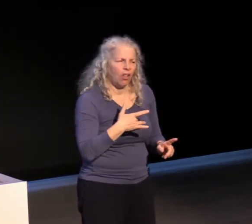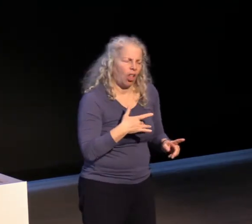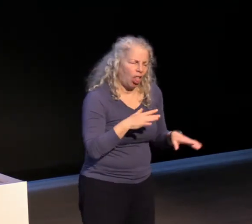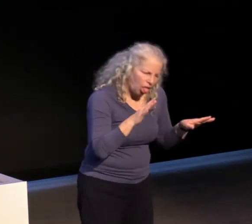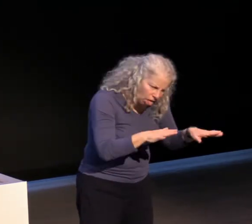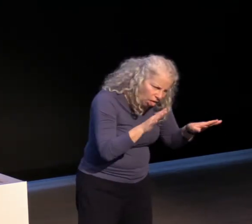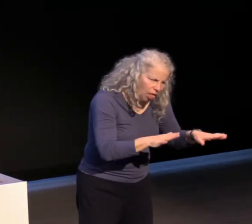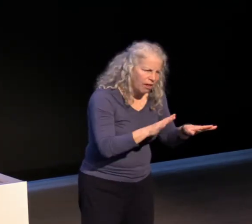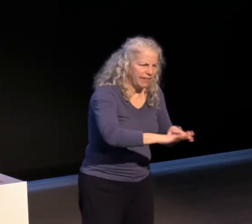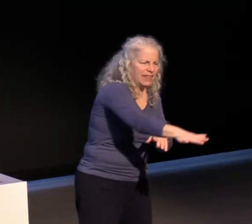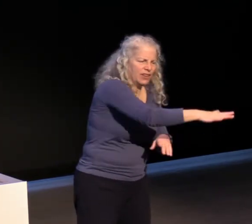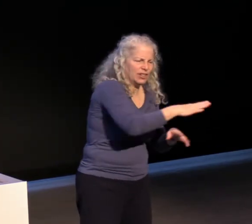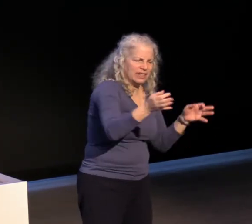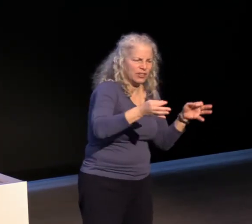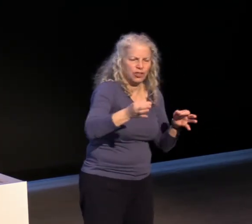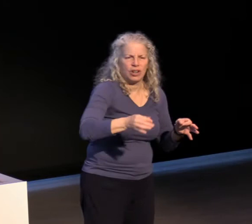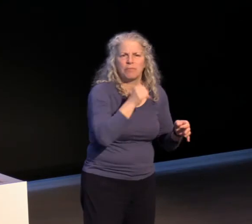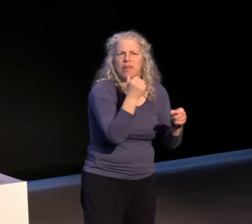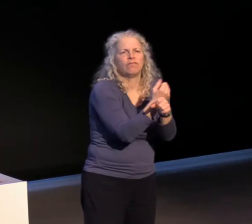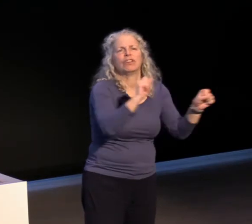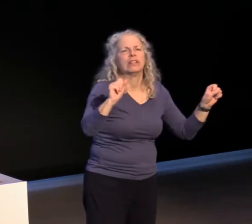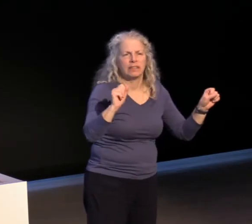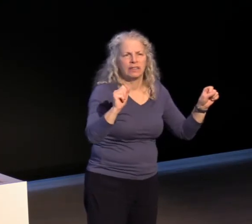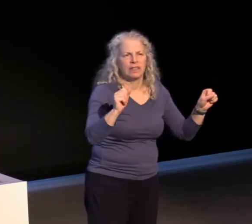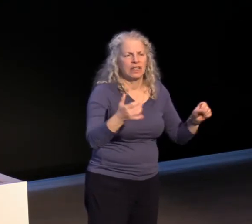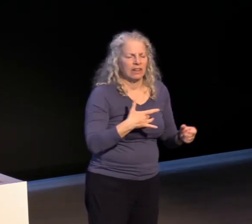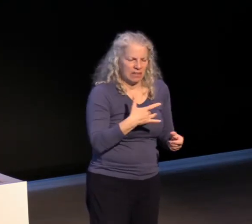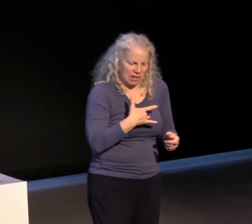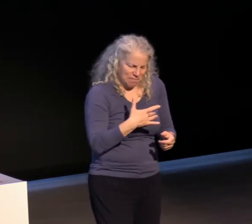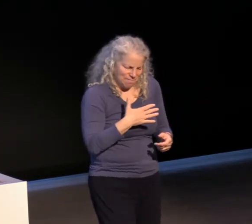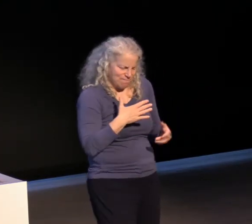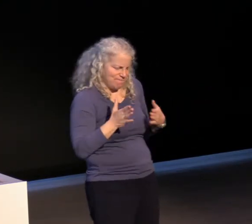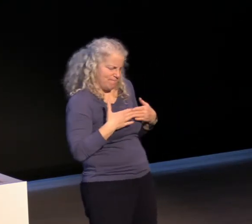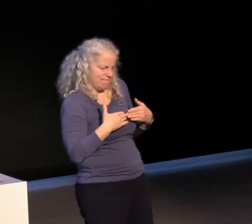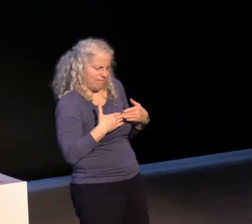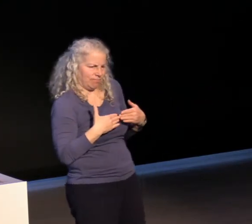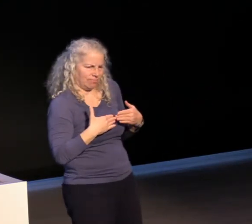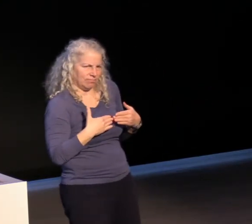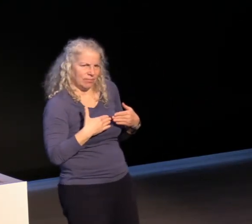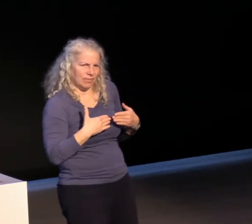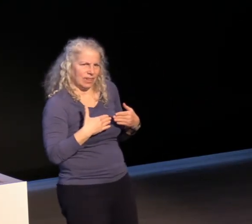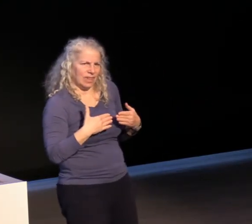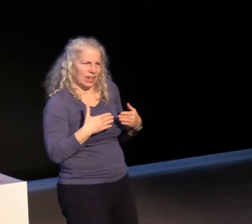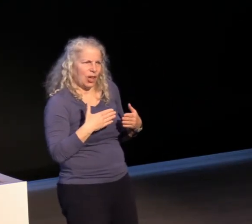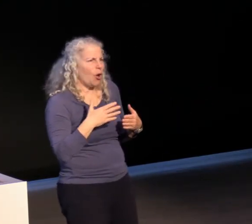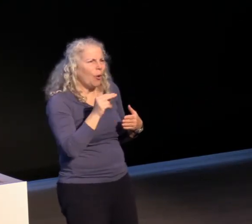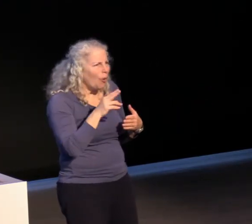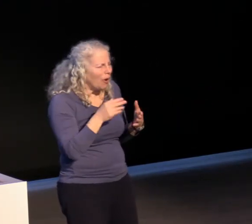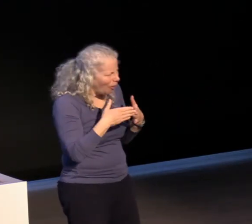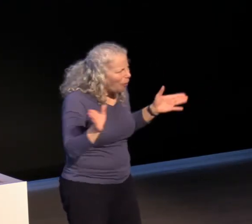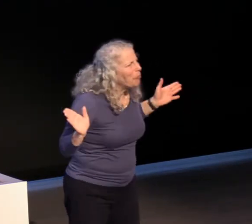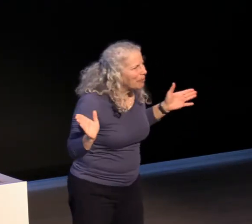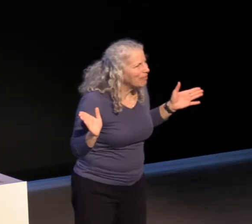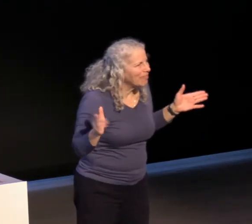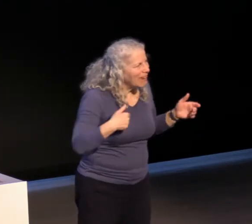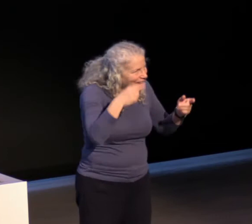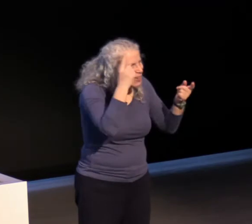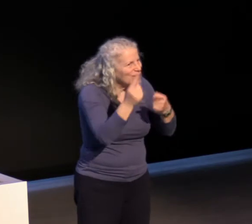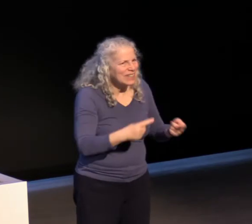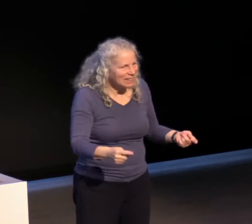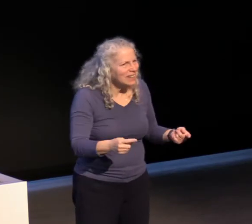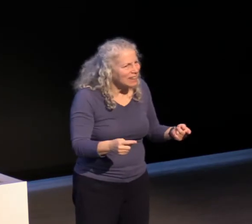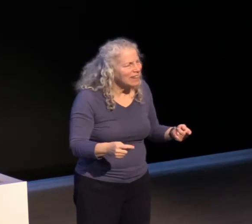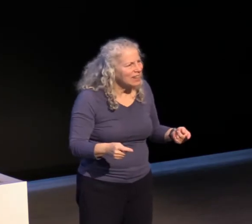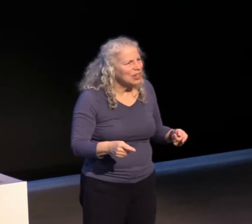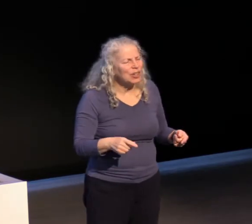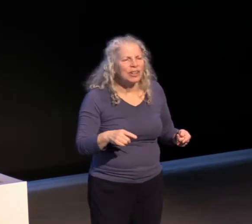free. They see it as closing off a part of themselves rather than opening new things. And I disagree. I think one